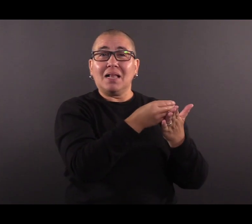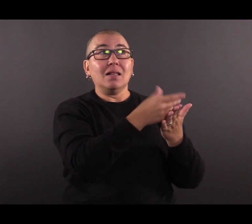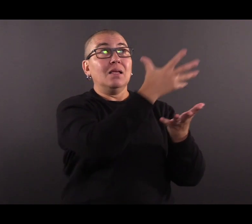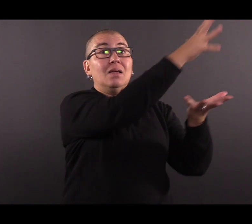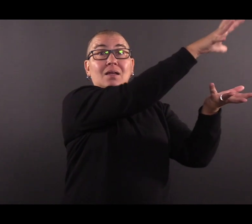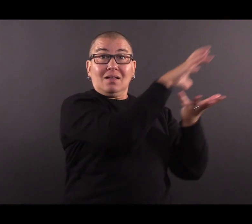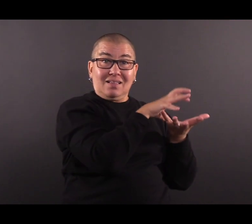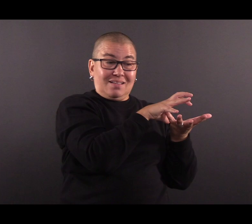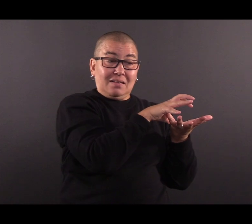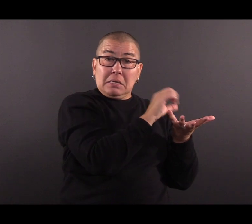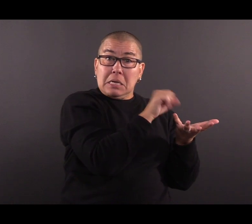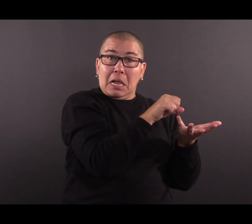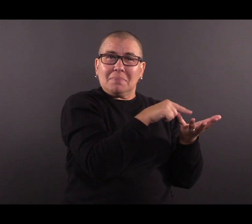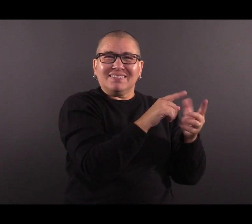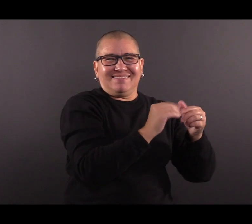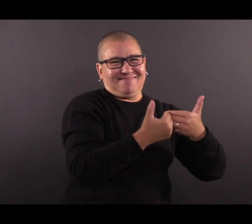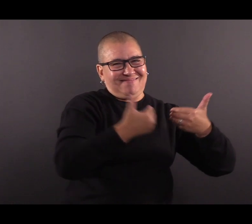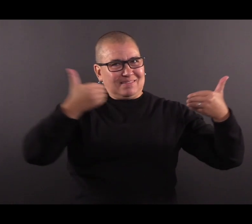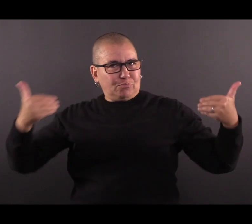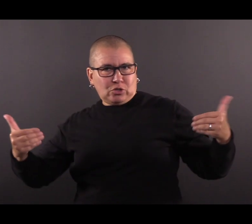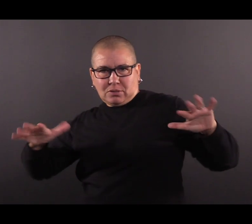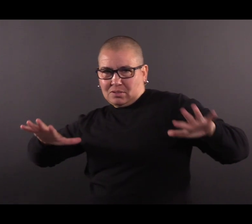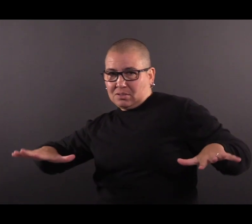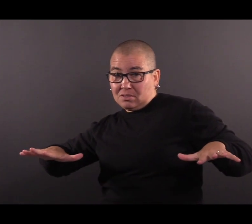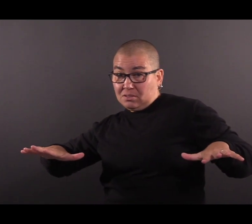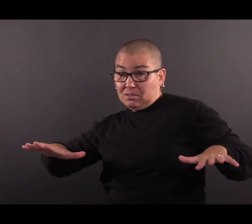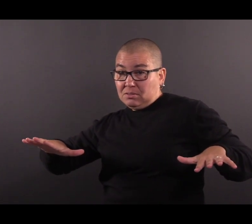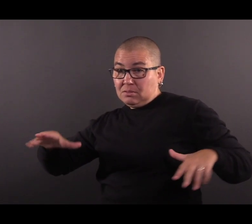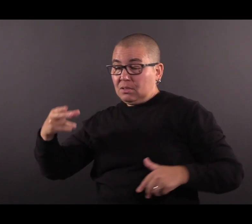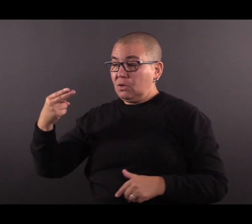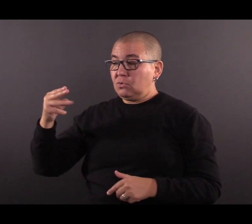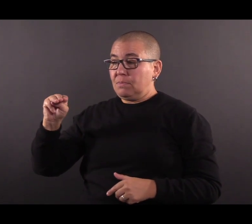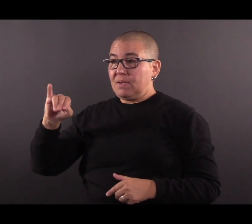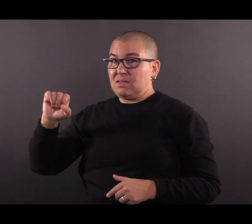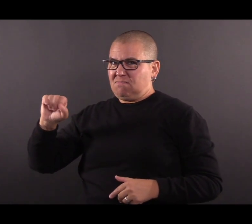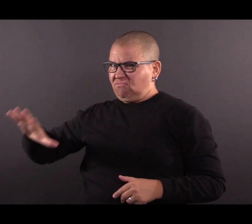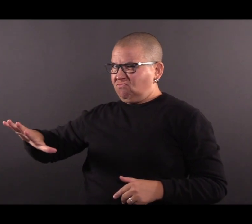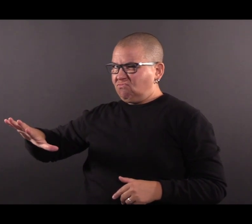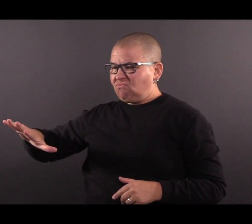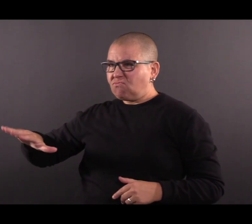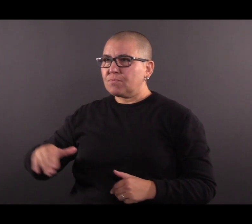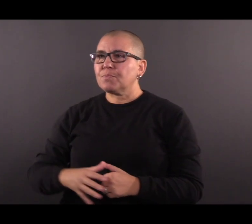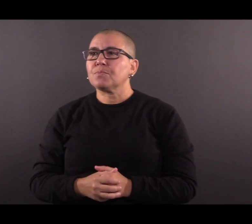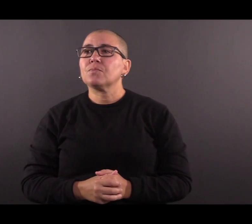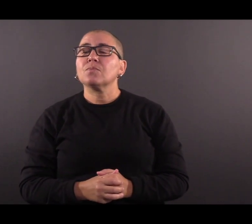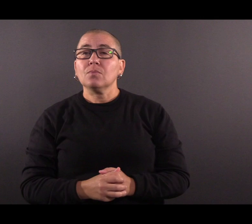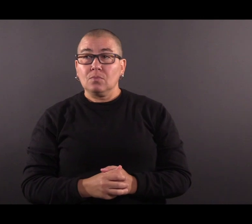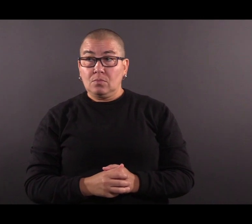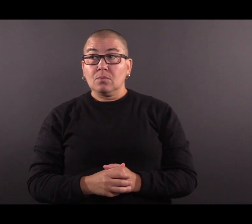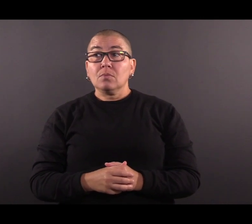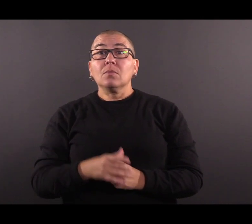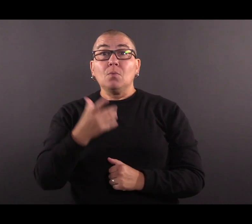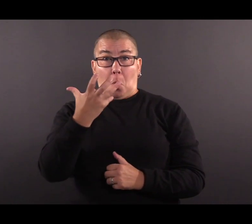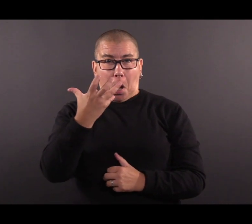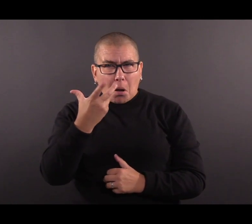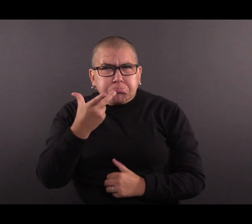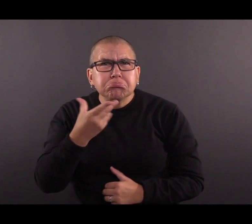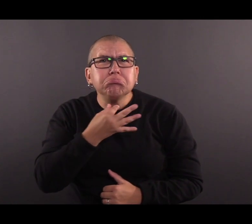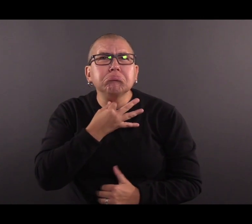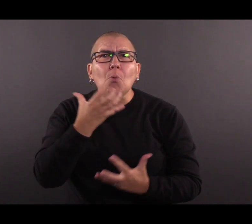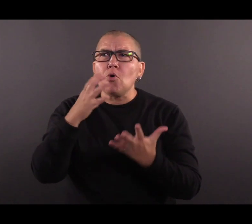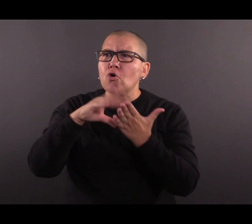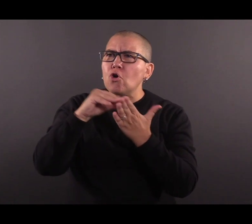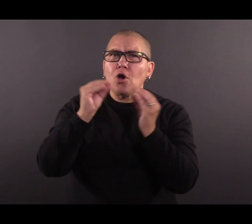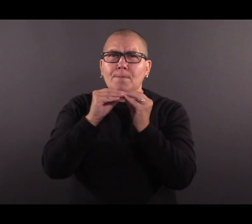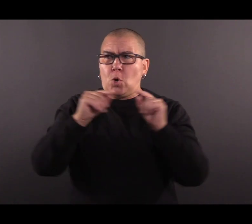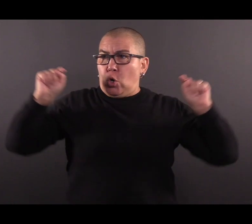rather than the HMIS funding category. We'll learn more about comparable databases in part 7